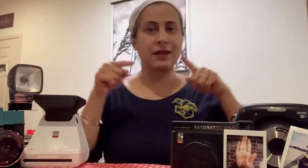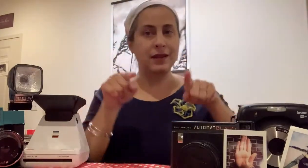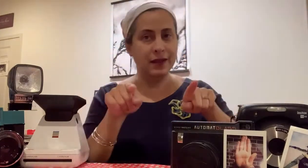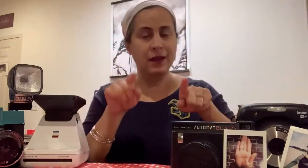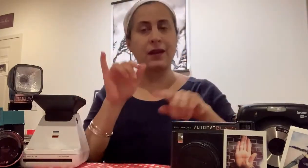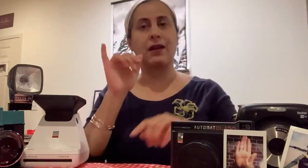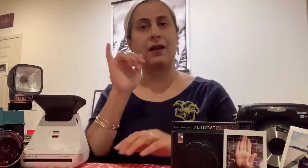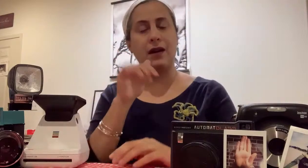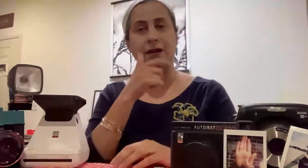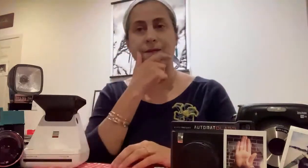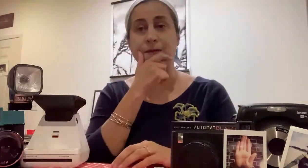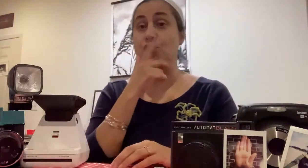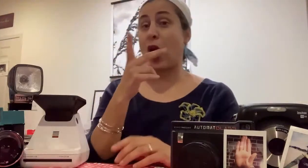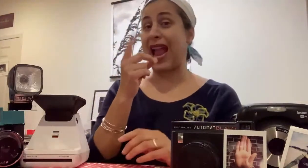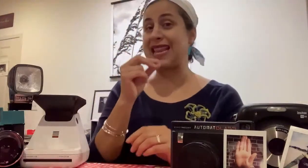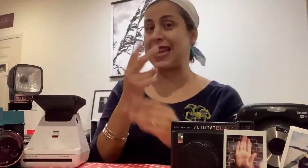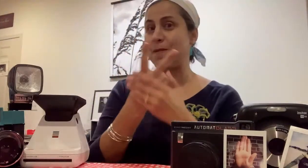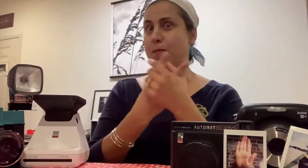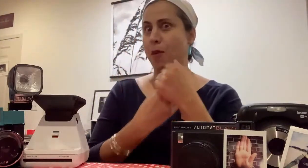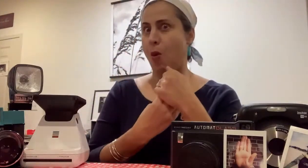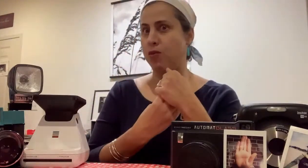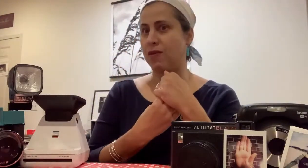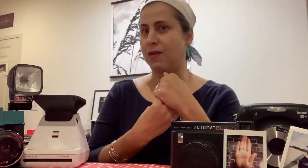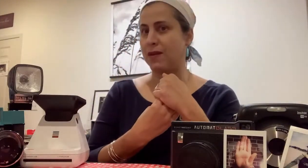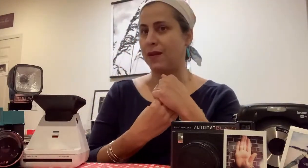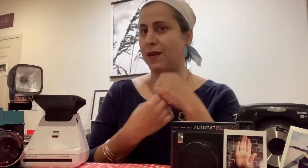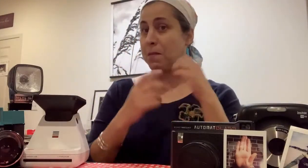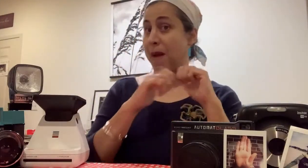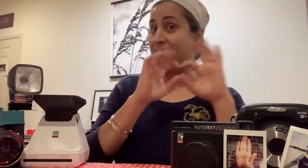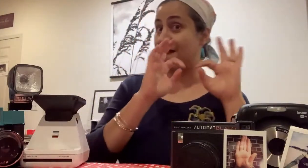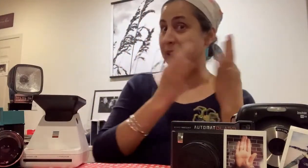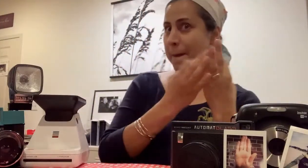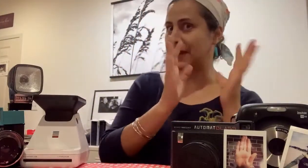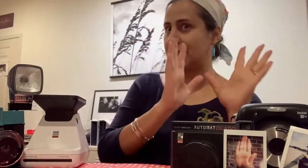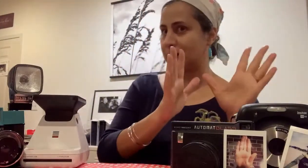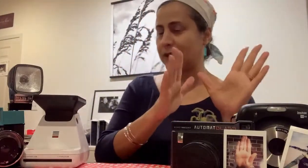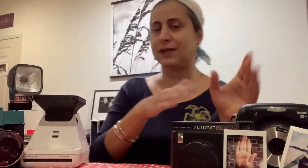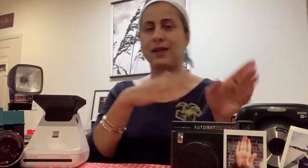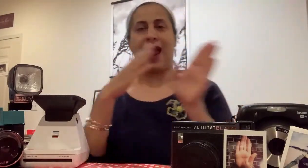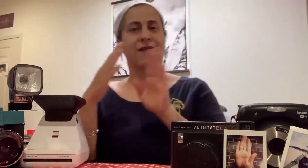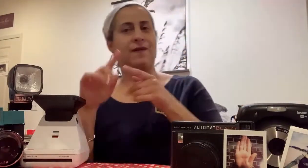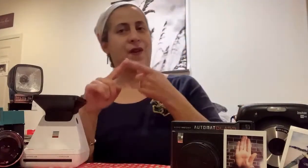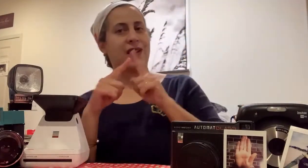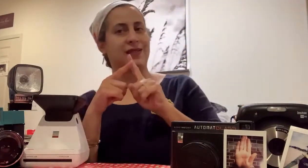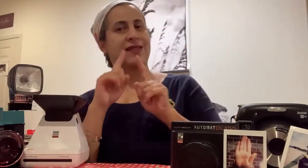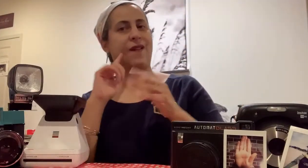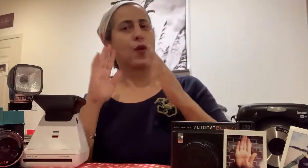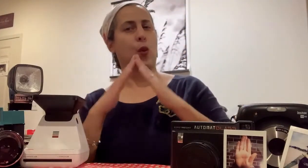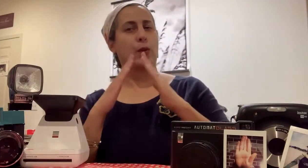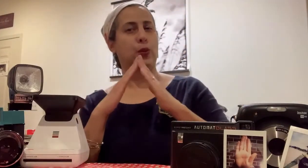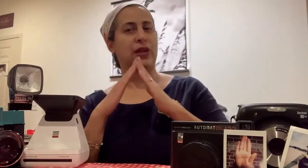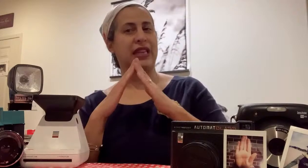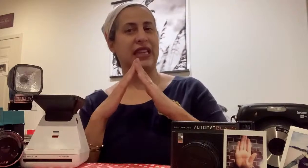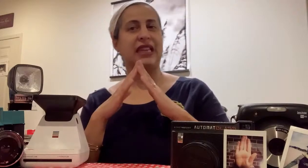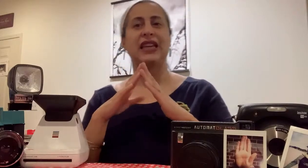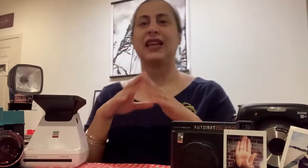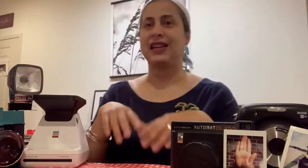photographing with family and with your community. And so I did both. I worked with my family and friends in the